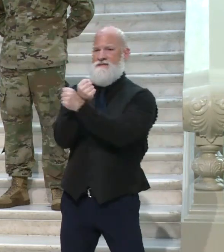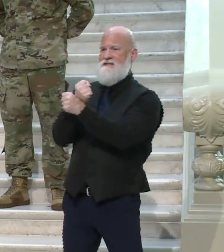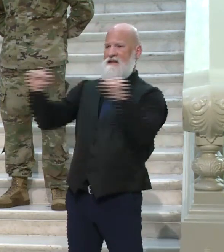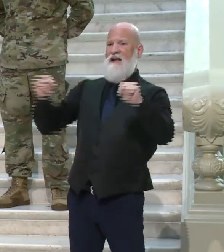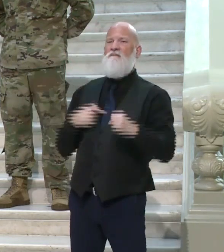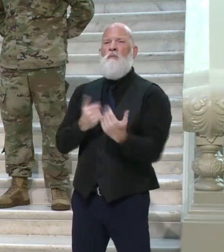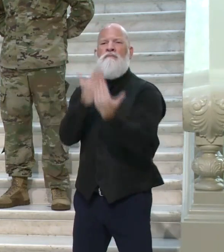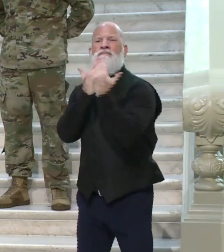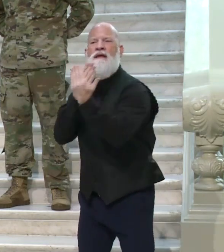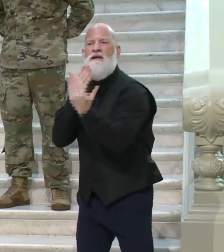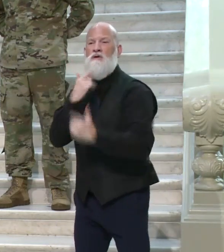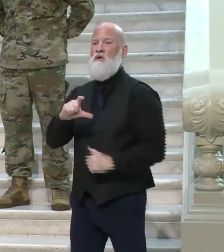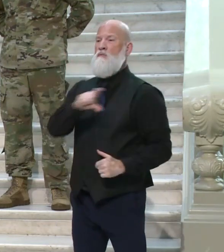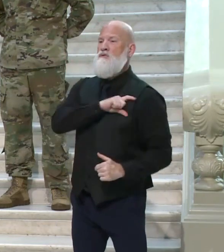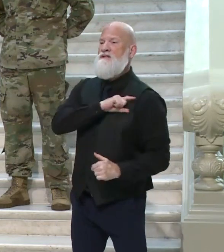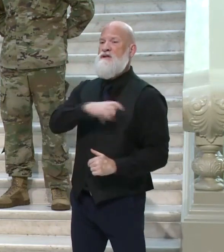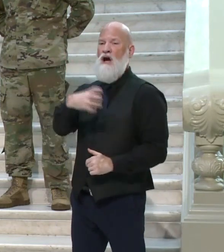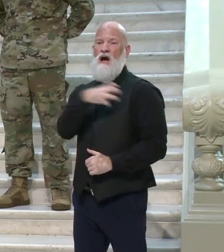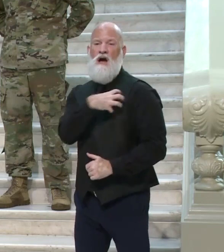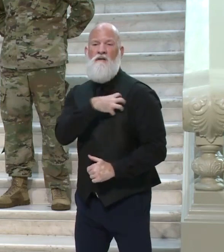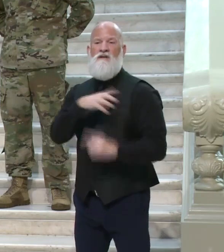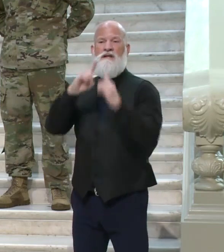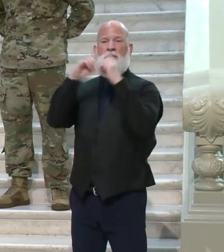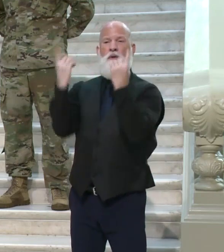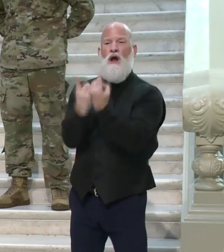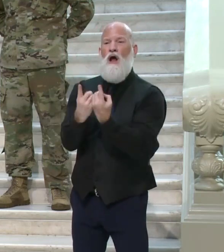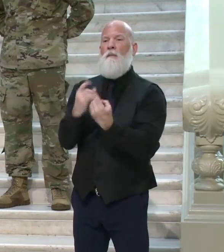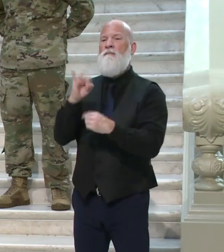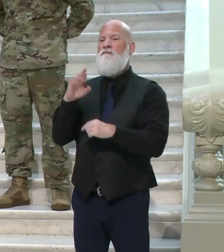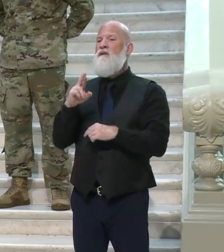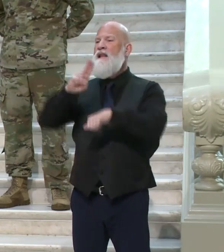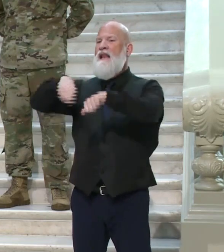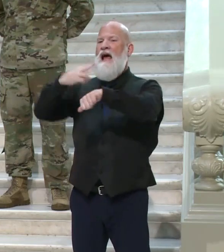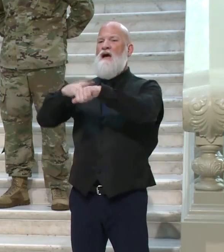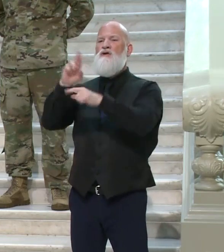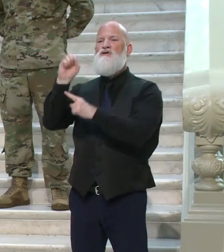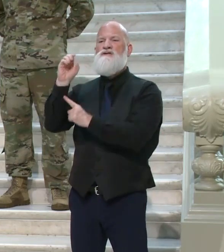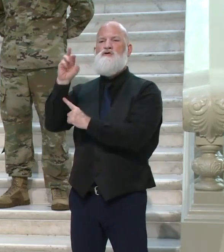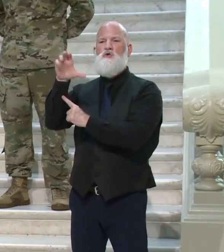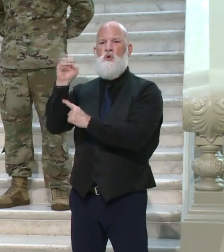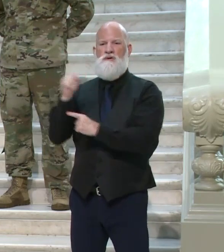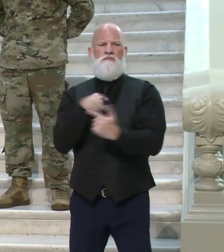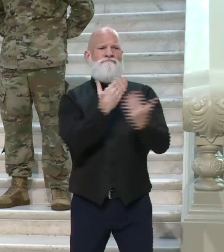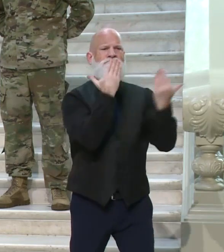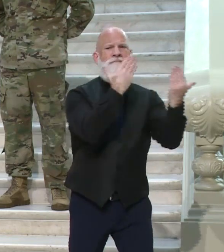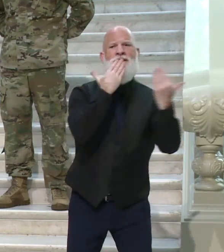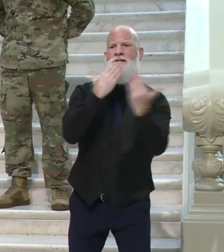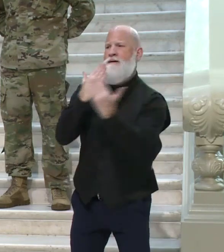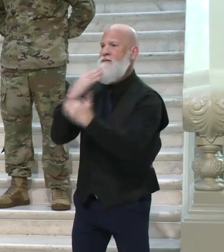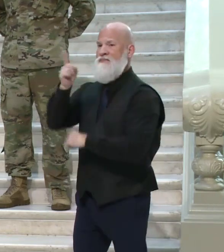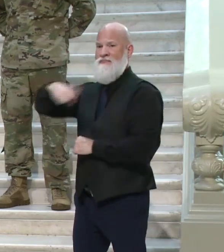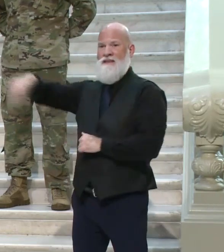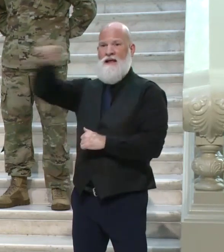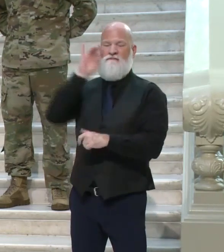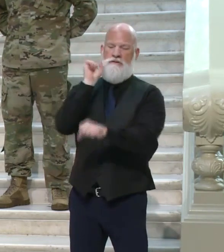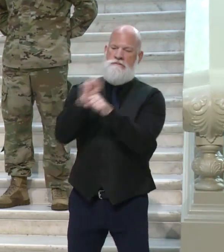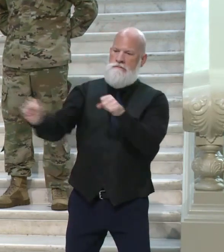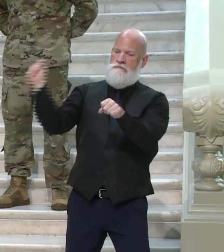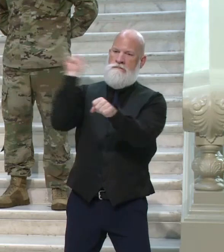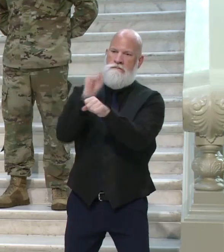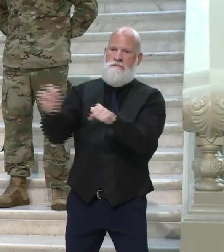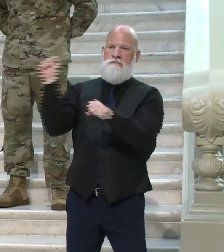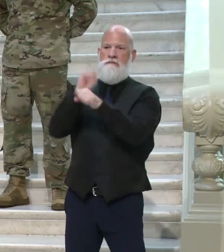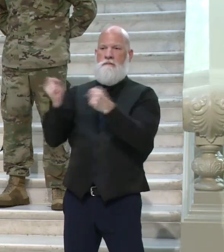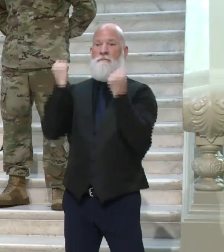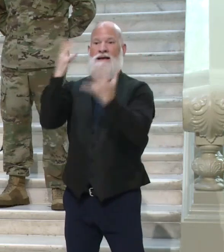Like our healthcare workers, they have worked long hours to keep our citizens safe in every zip code, and we